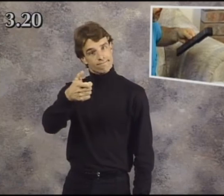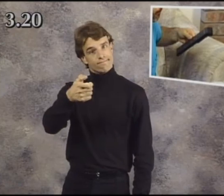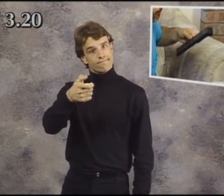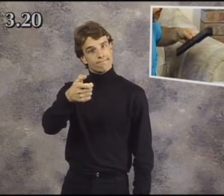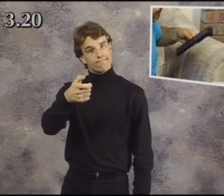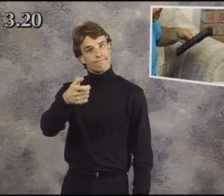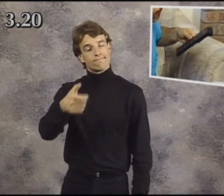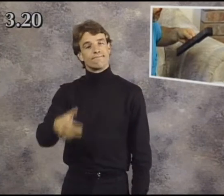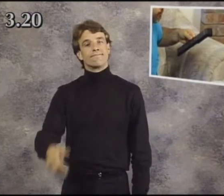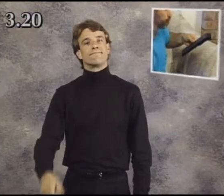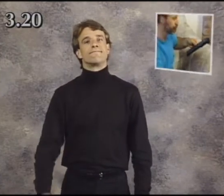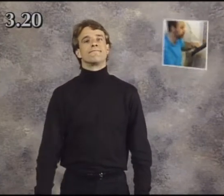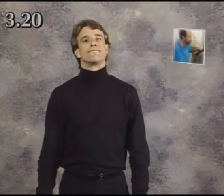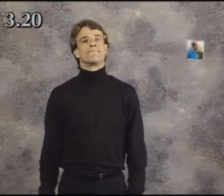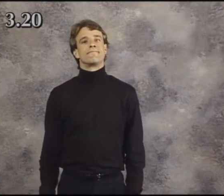Remote control.